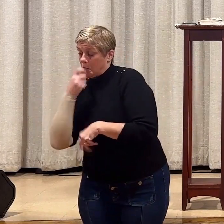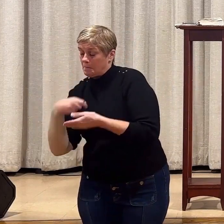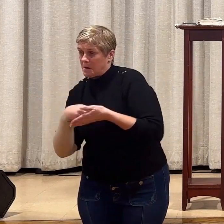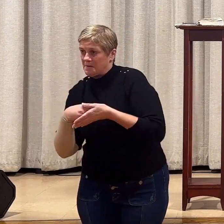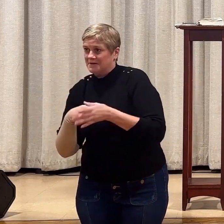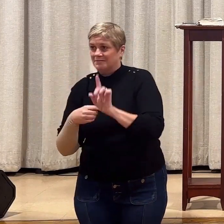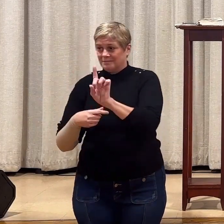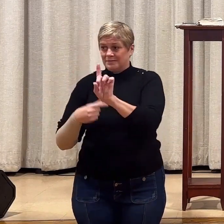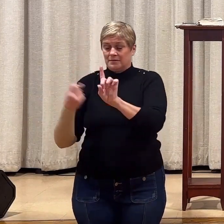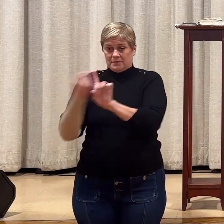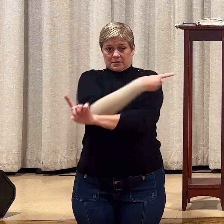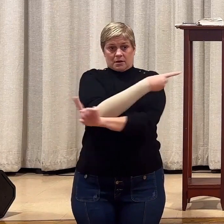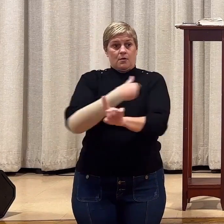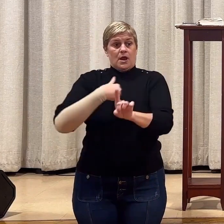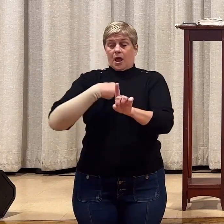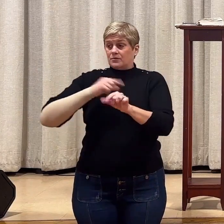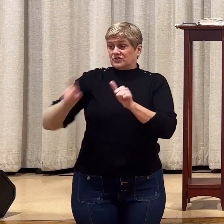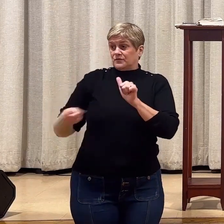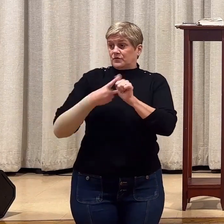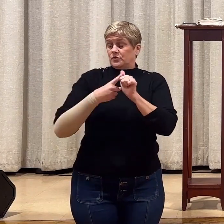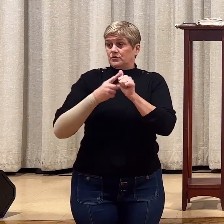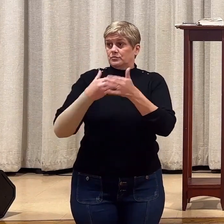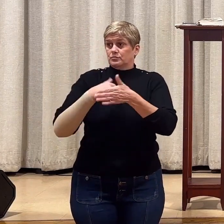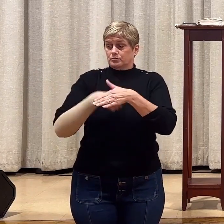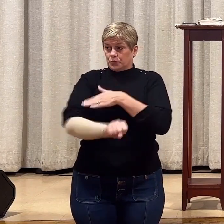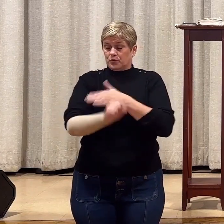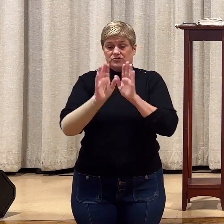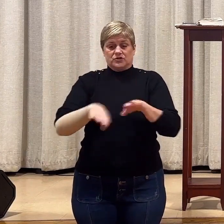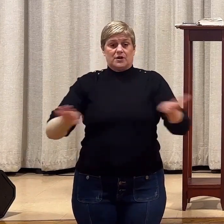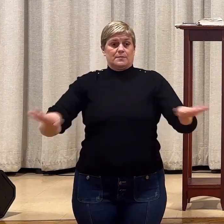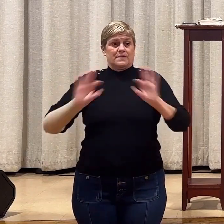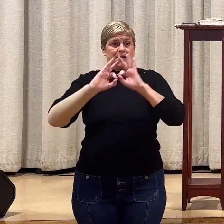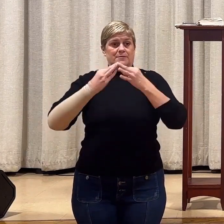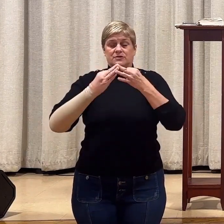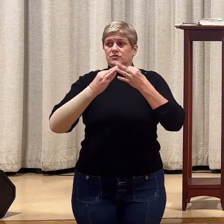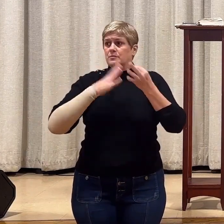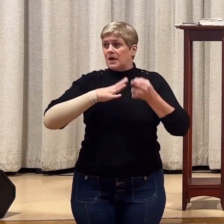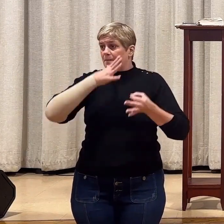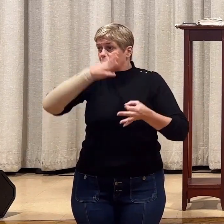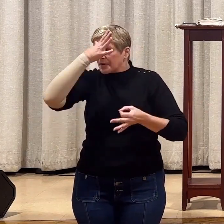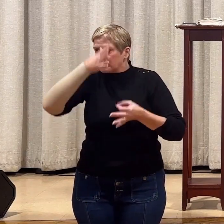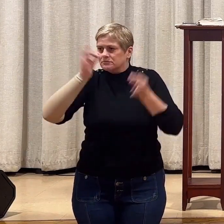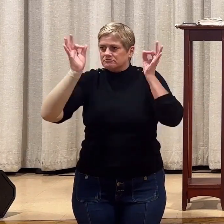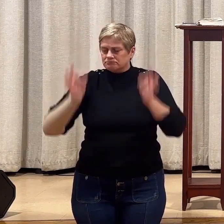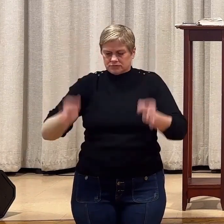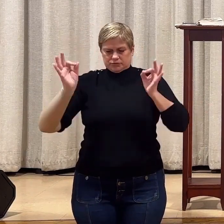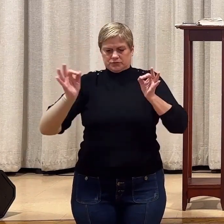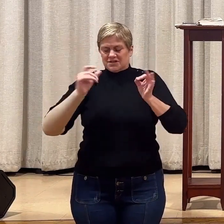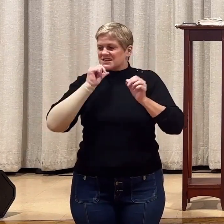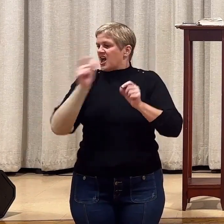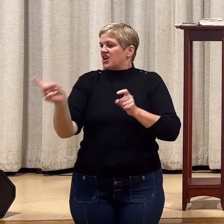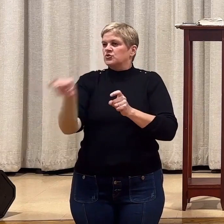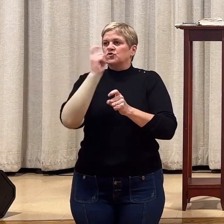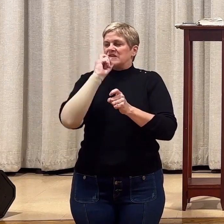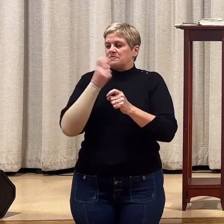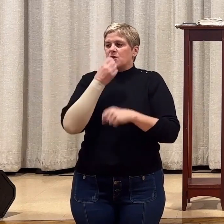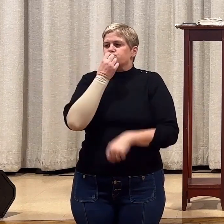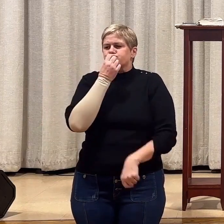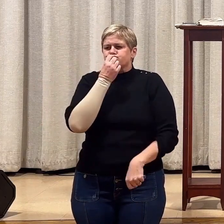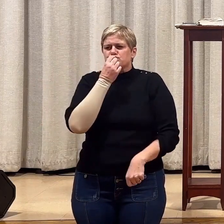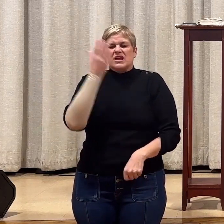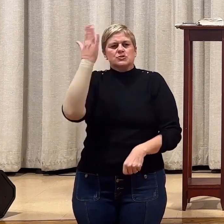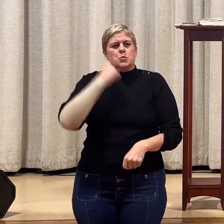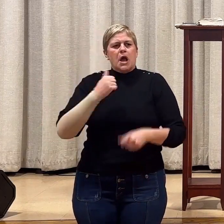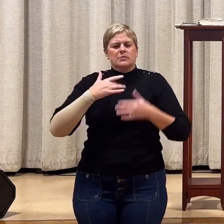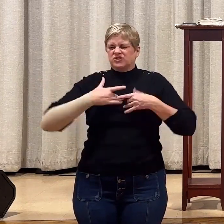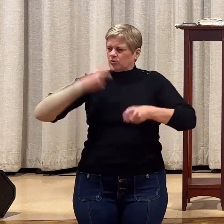born, I was the firstborn, so my parents made a decision. They chose not to give me a binky. That's why I'm so